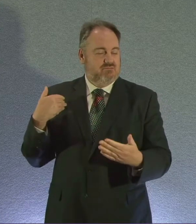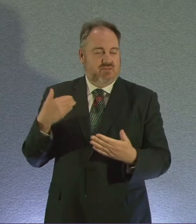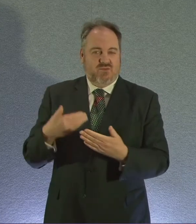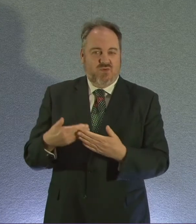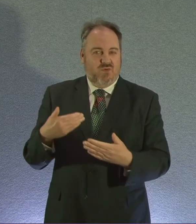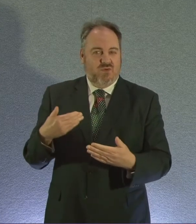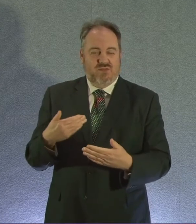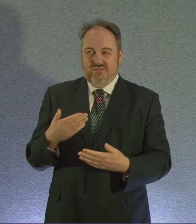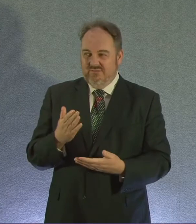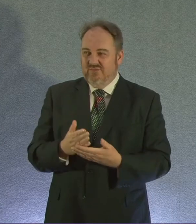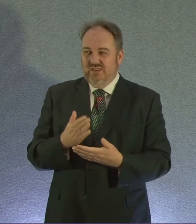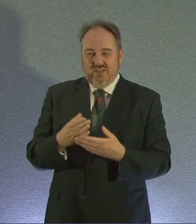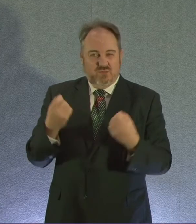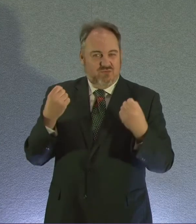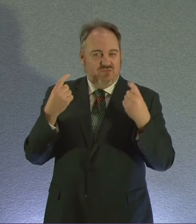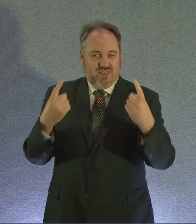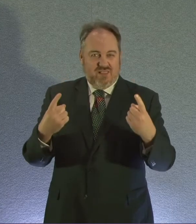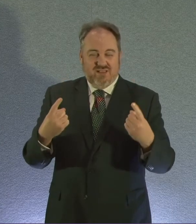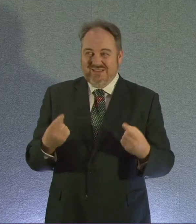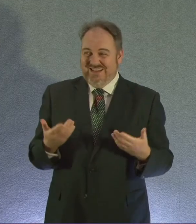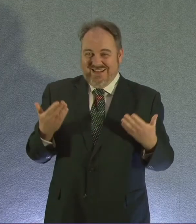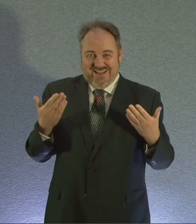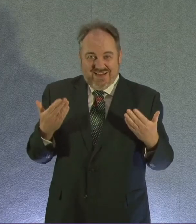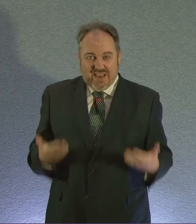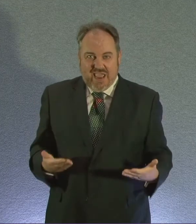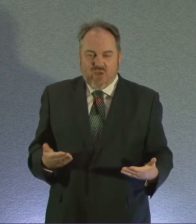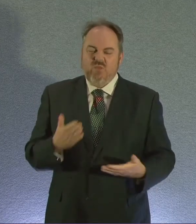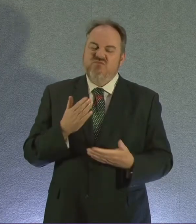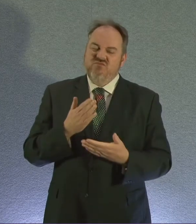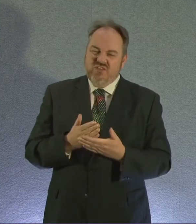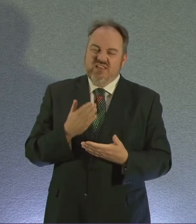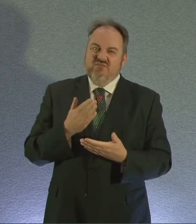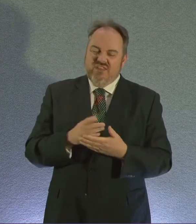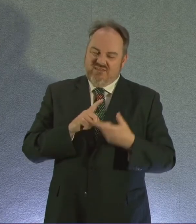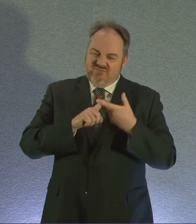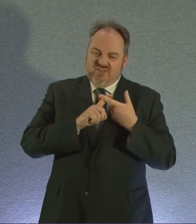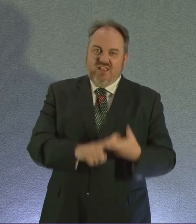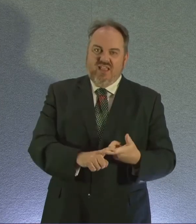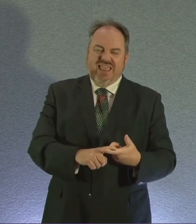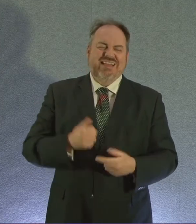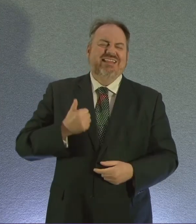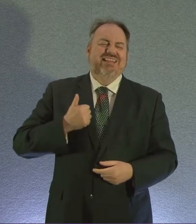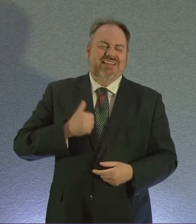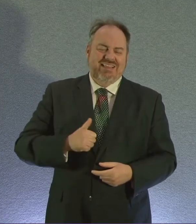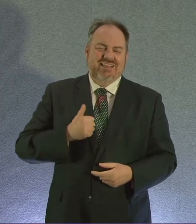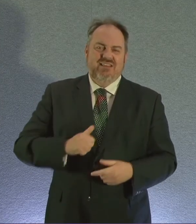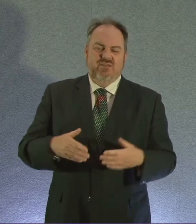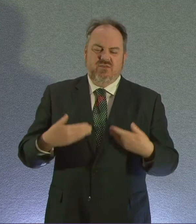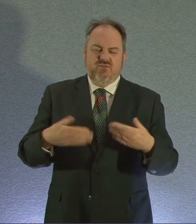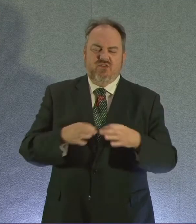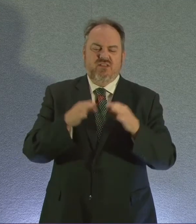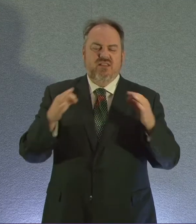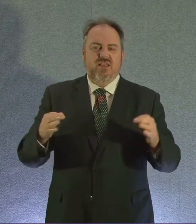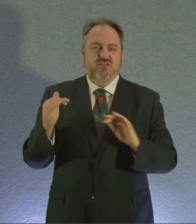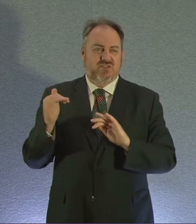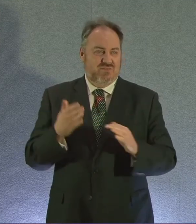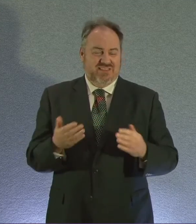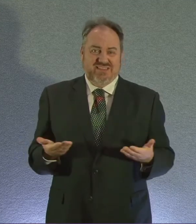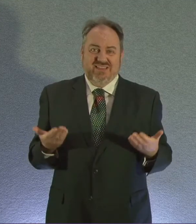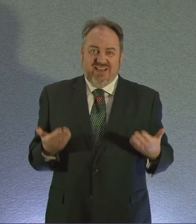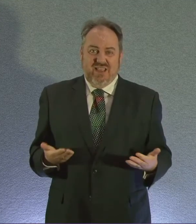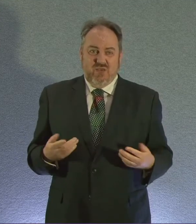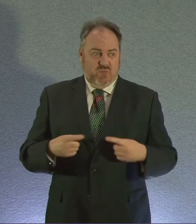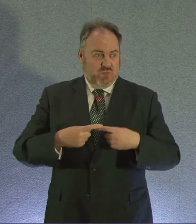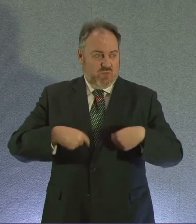frontline public services more than we need them right now. And as parliamentarians, we should